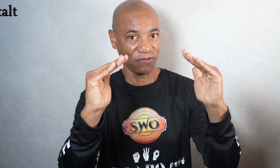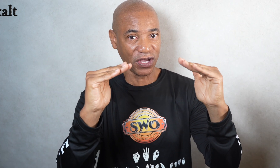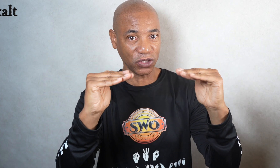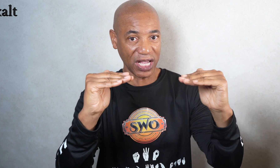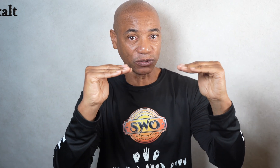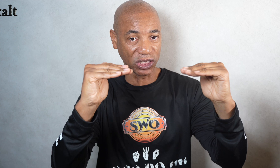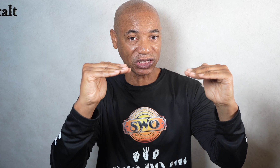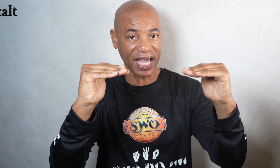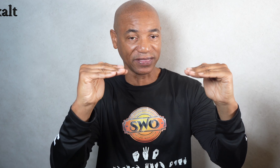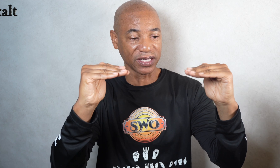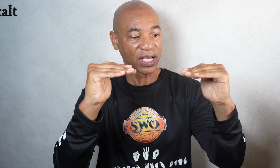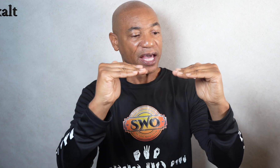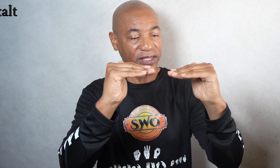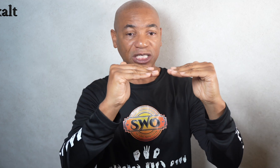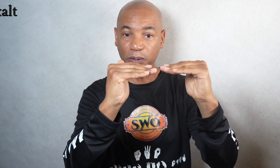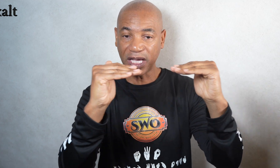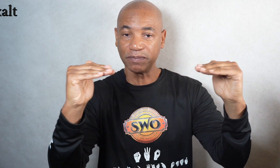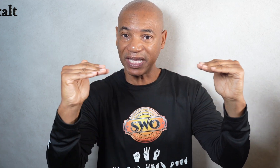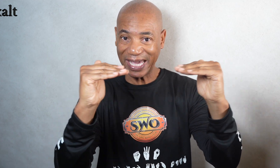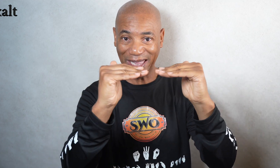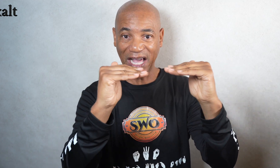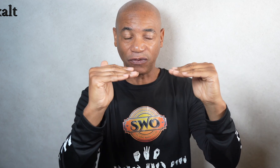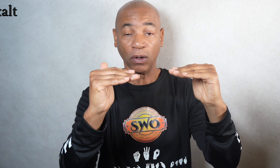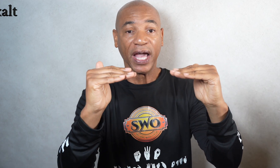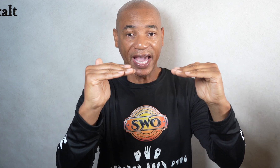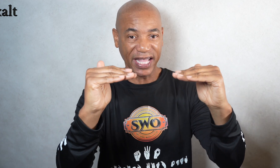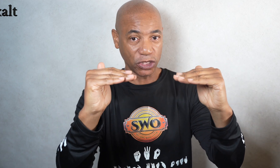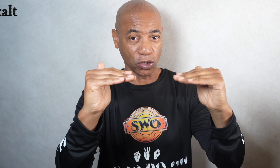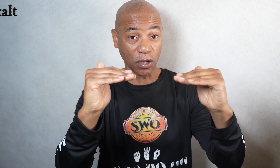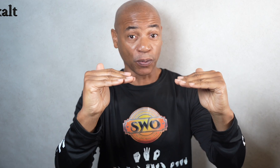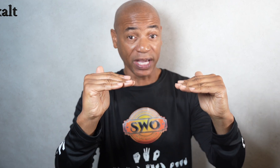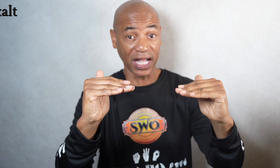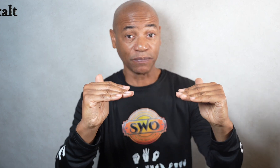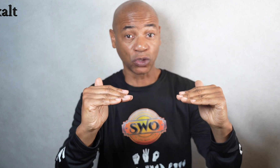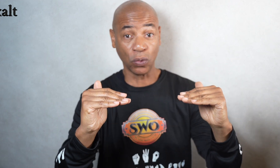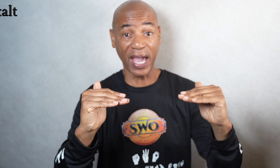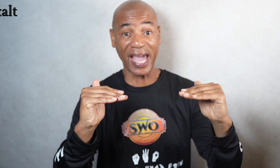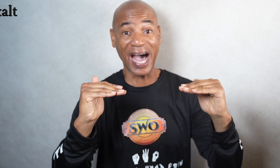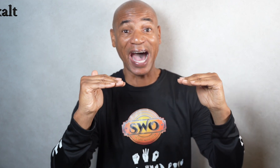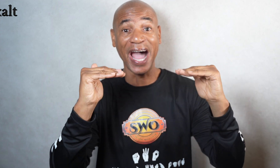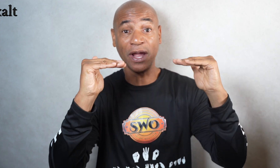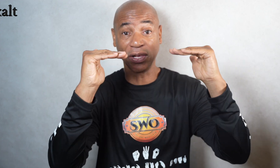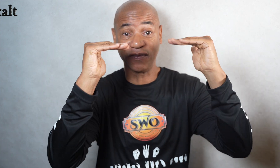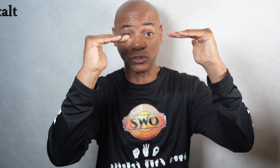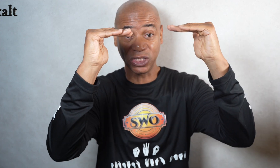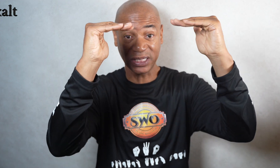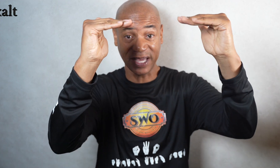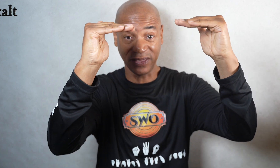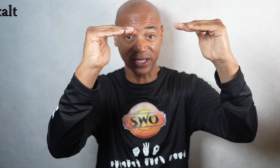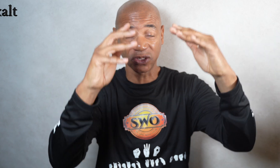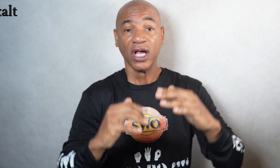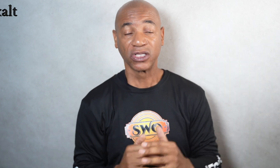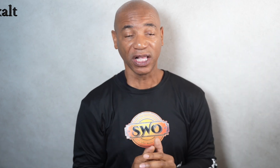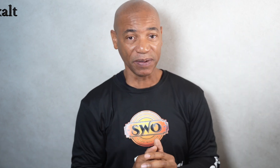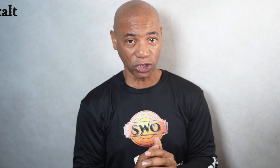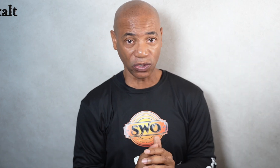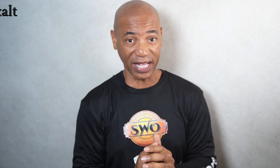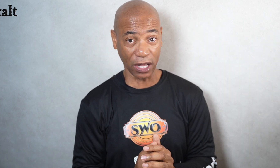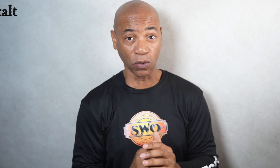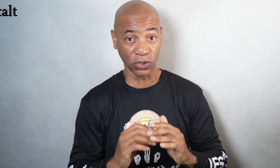fingers down just like this. This becomes like a level, and then you're going to bring it up to a higher level, just like this. So let me show you that whole